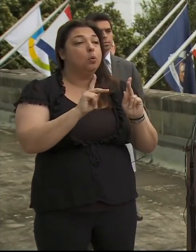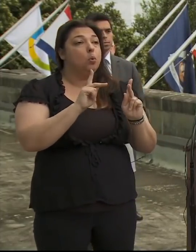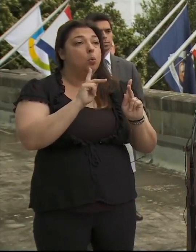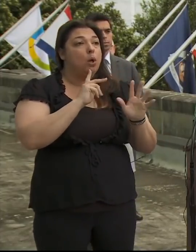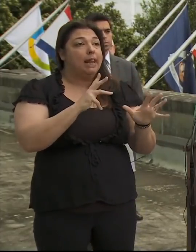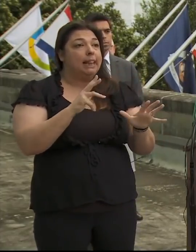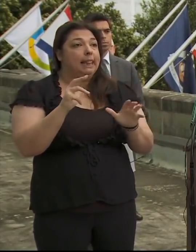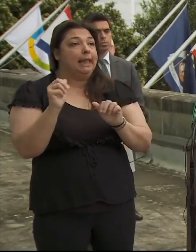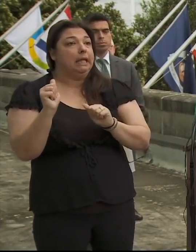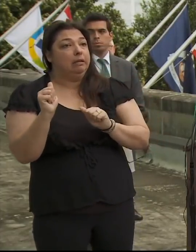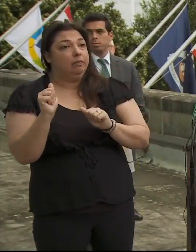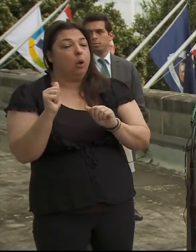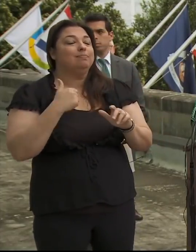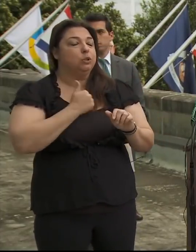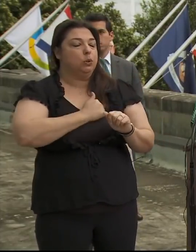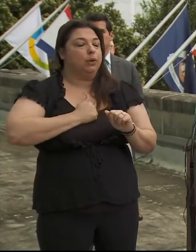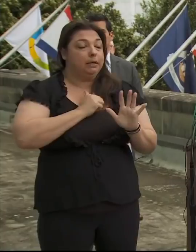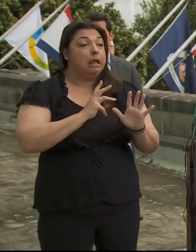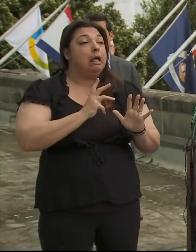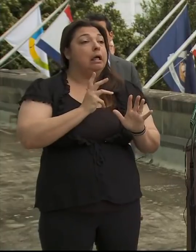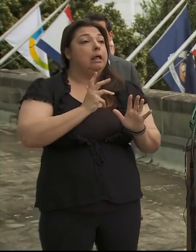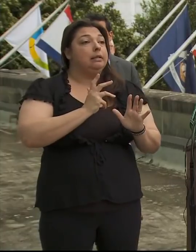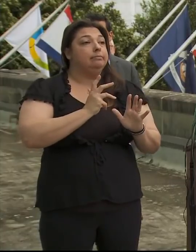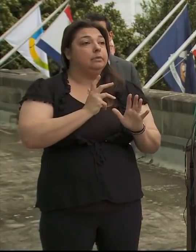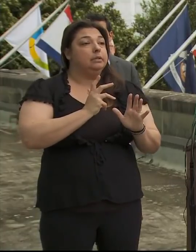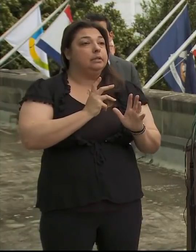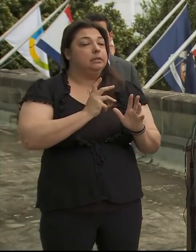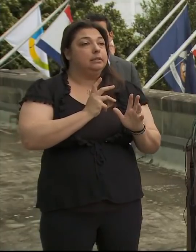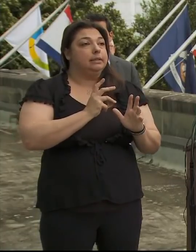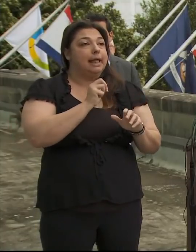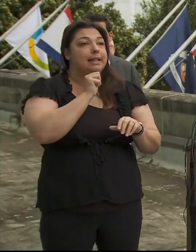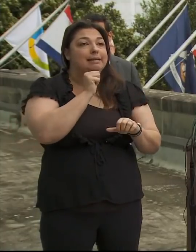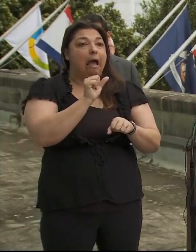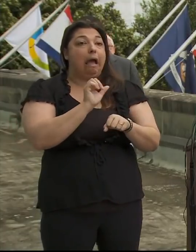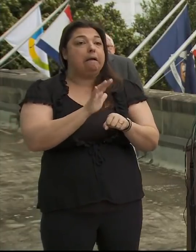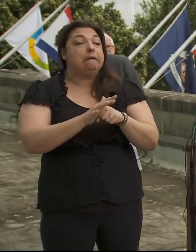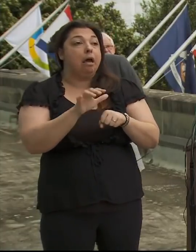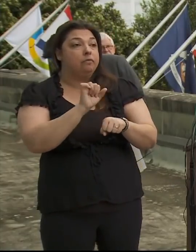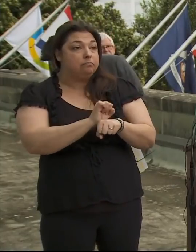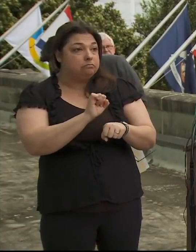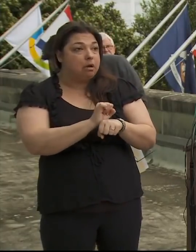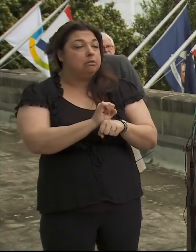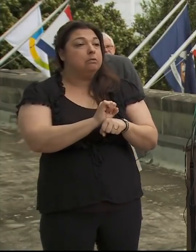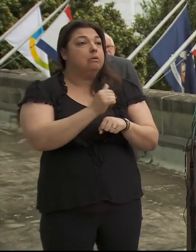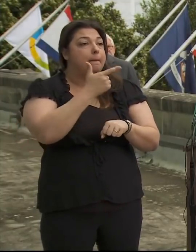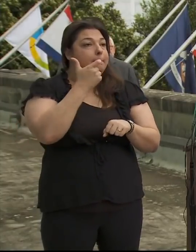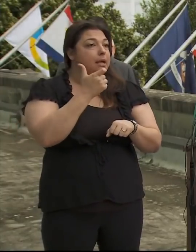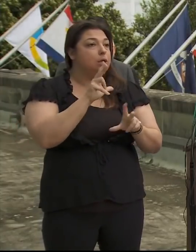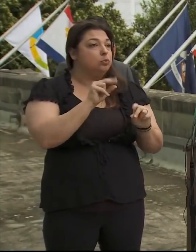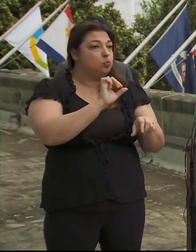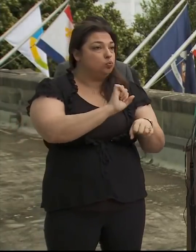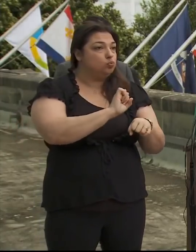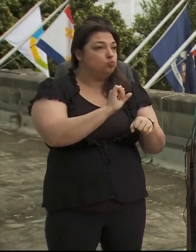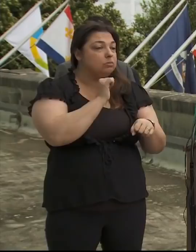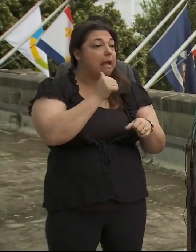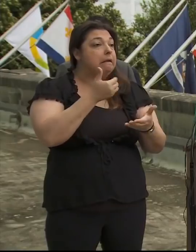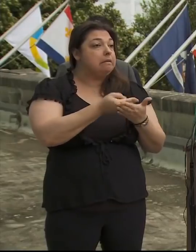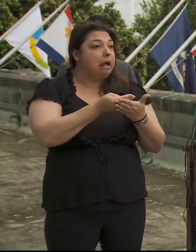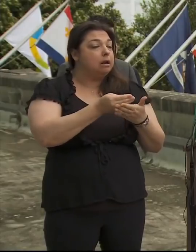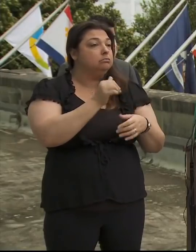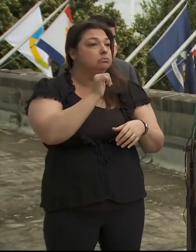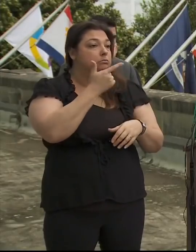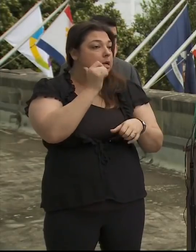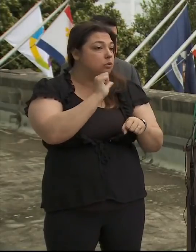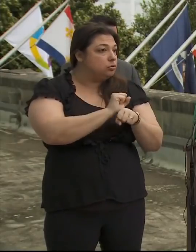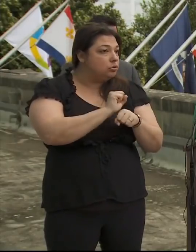and really leaving money, meaning in terms of the lack of employment. They're living paycheck to